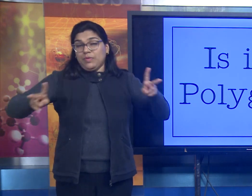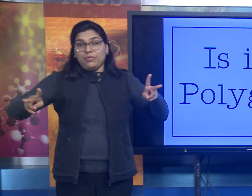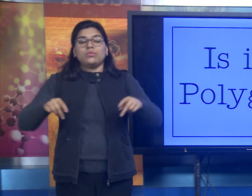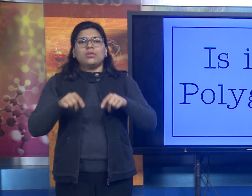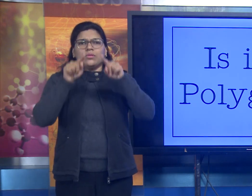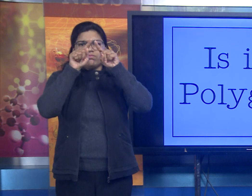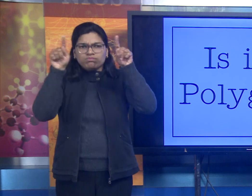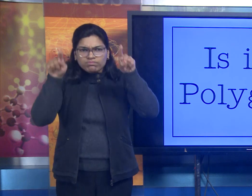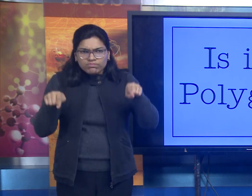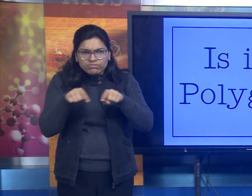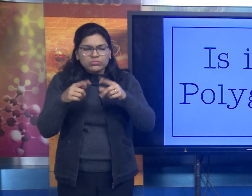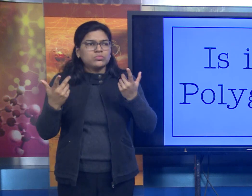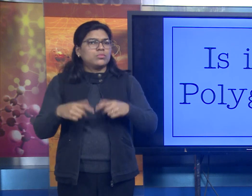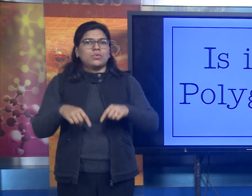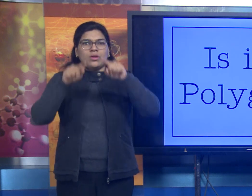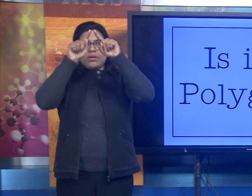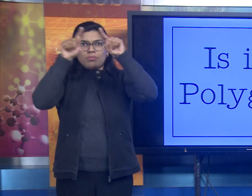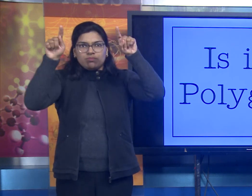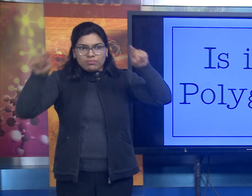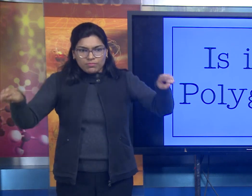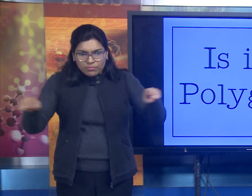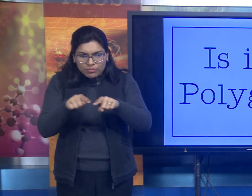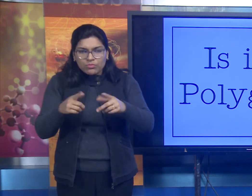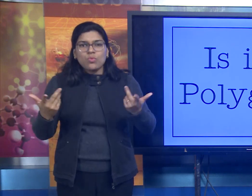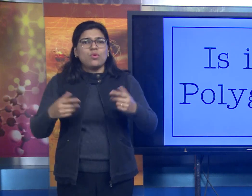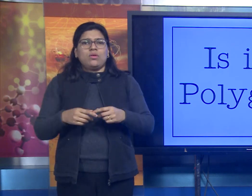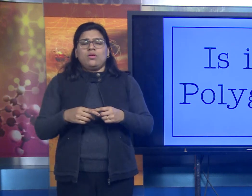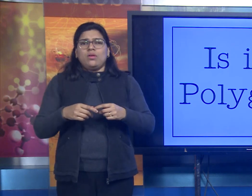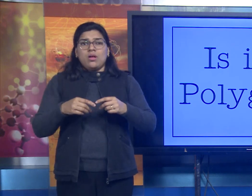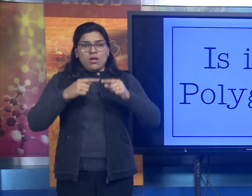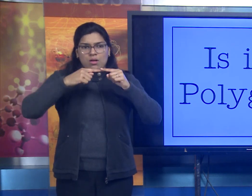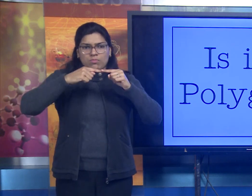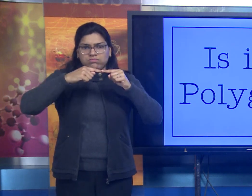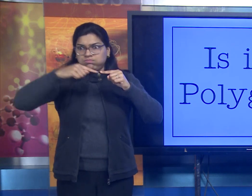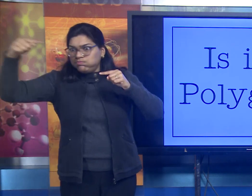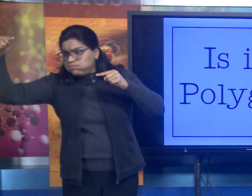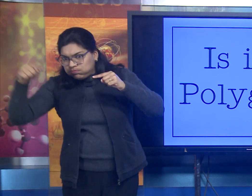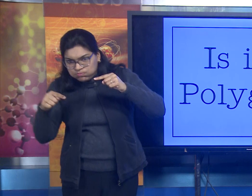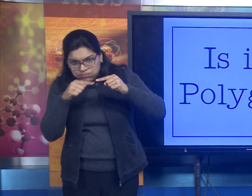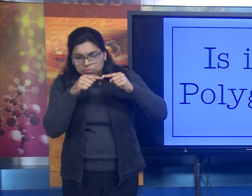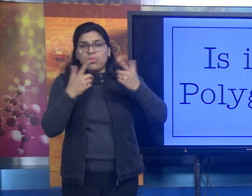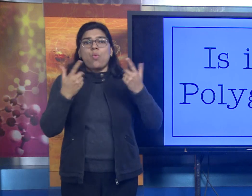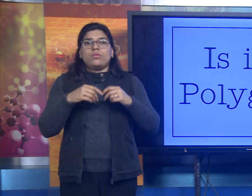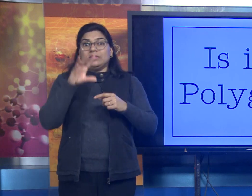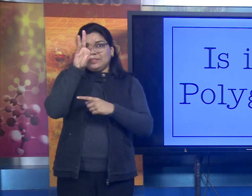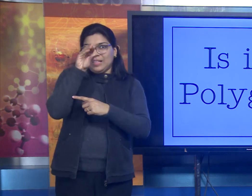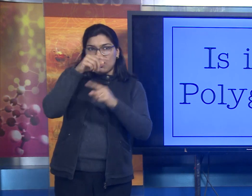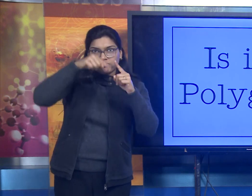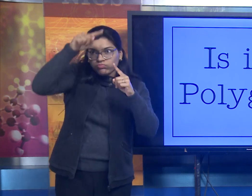polygons, polygon. You can see different shapes now, triangle, rectangle, sometimes